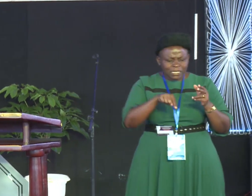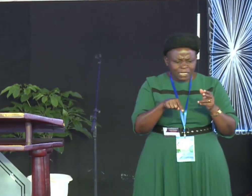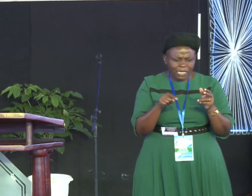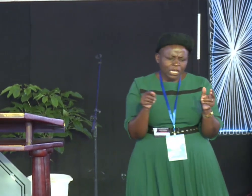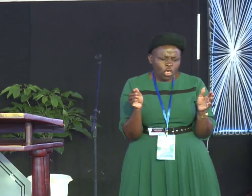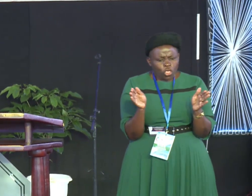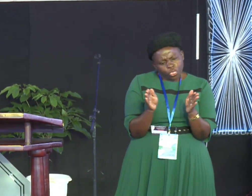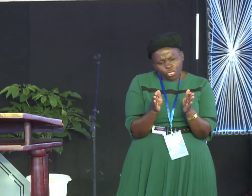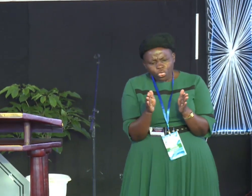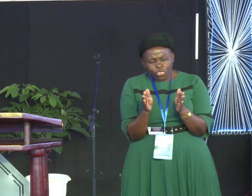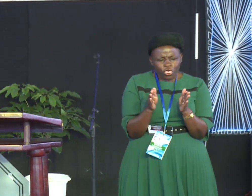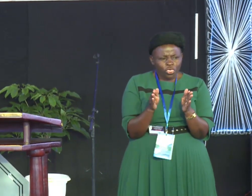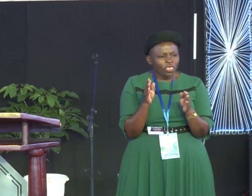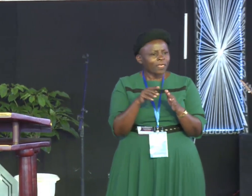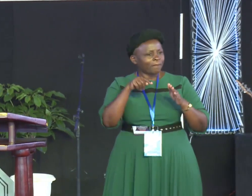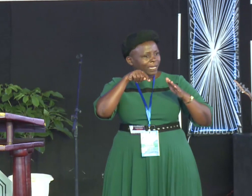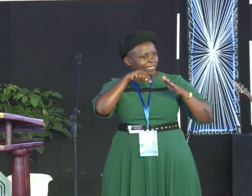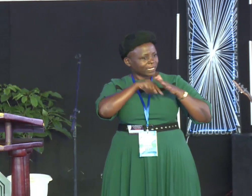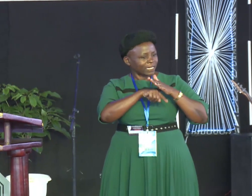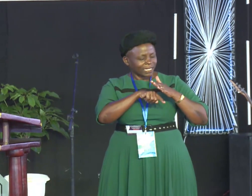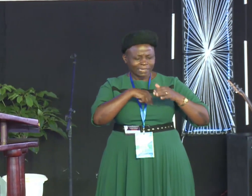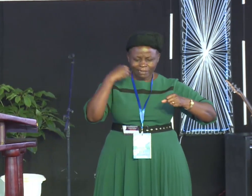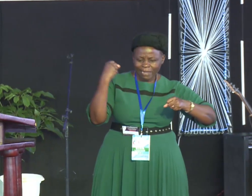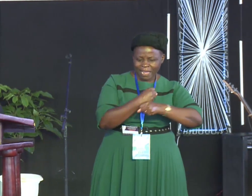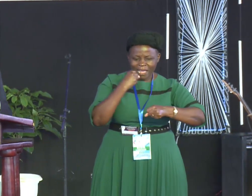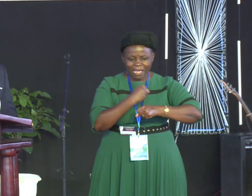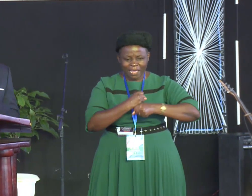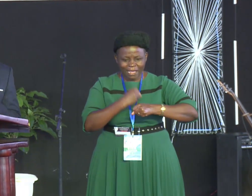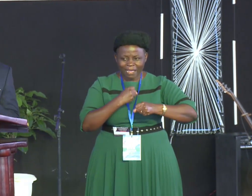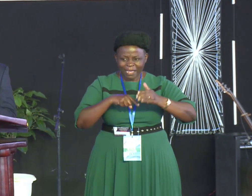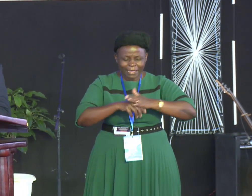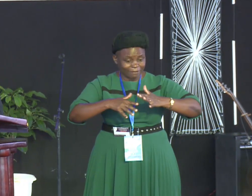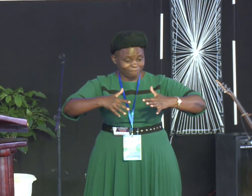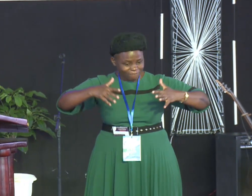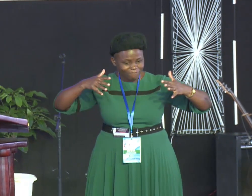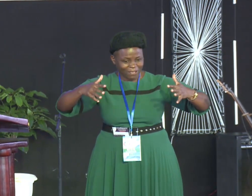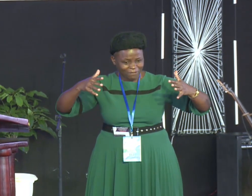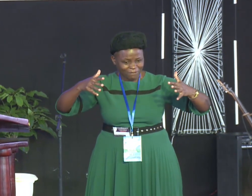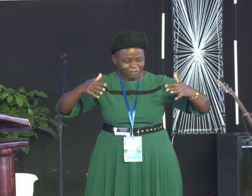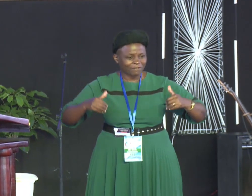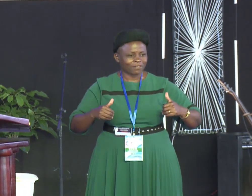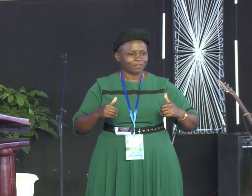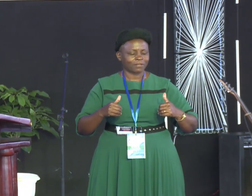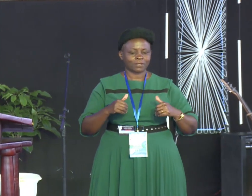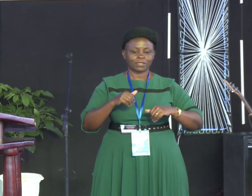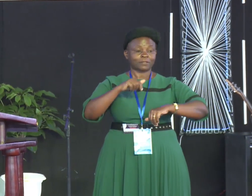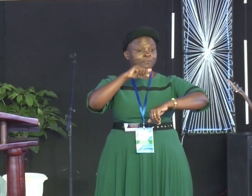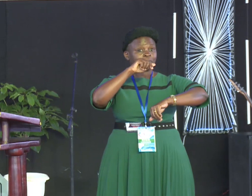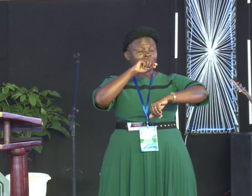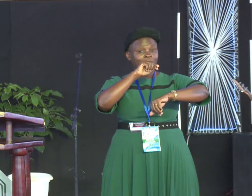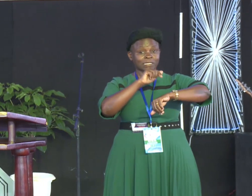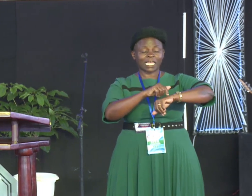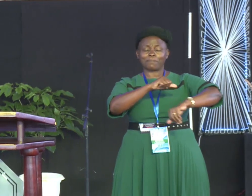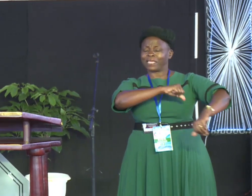on the outside, naye munda nga yakola ku maanyi ag'omunda. But inside he had inner strength. Ekiseera Dawudi we